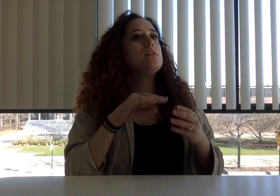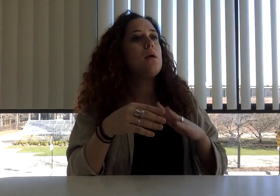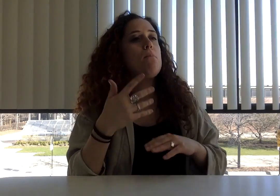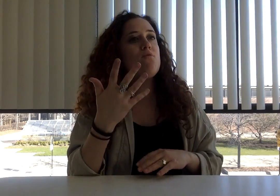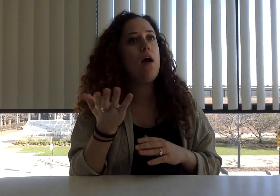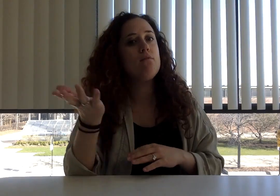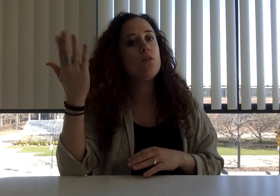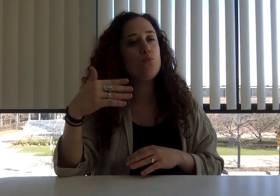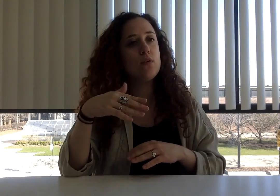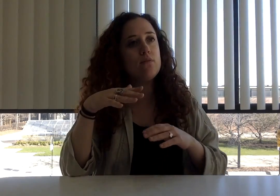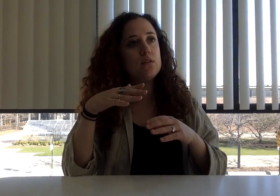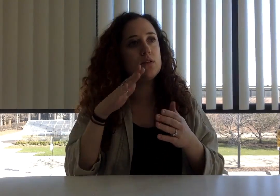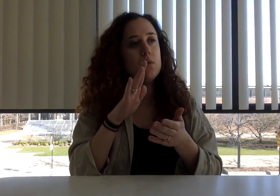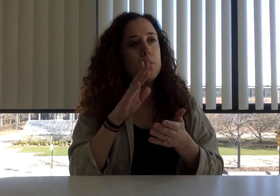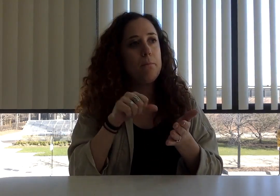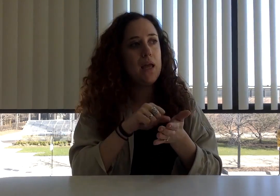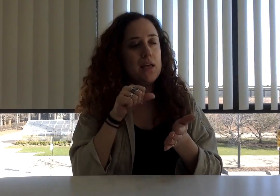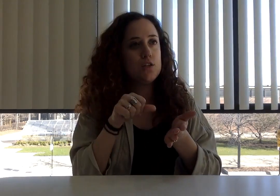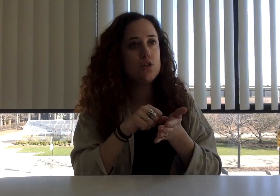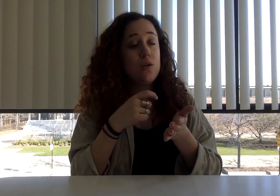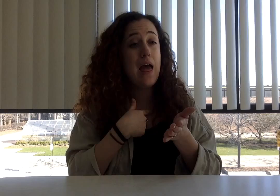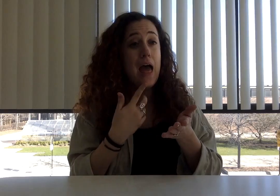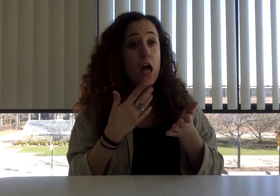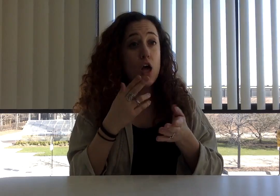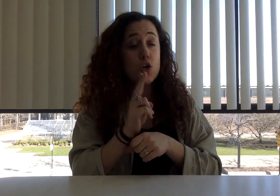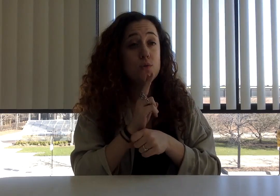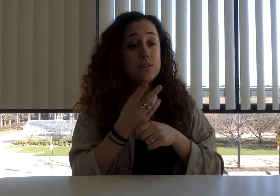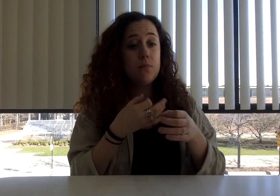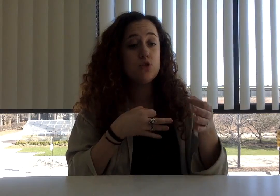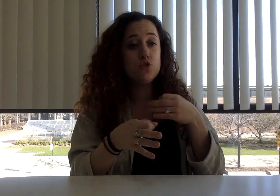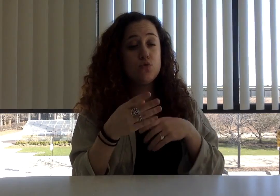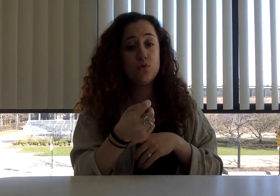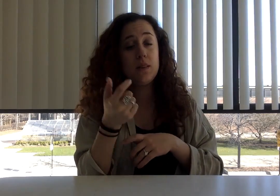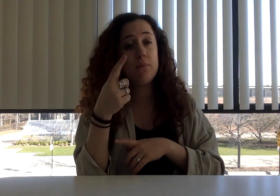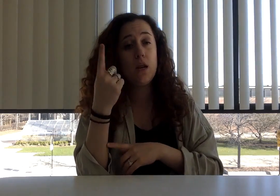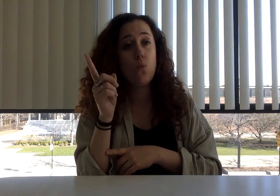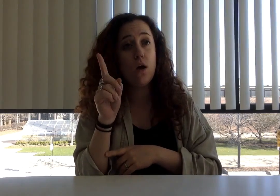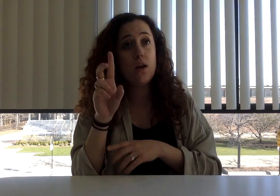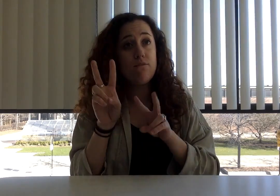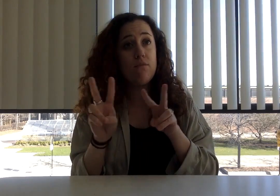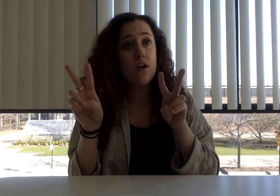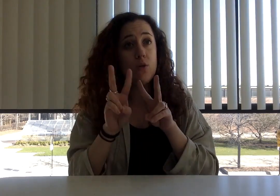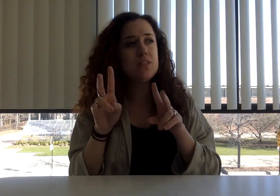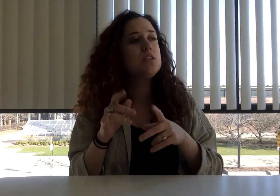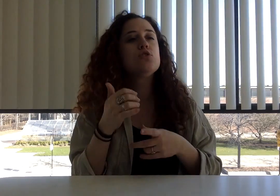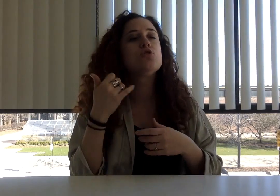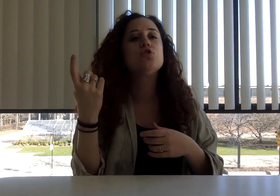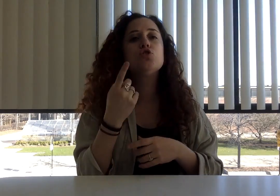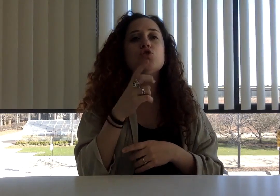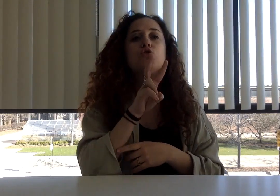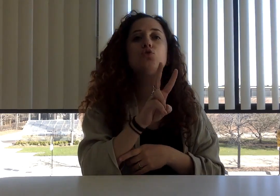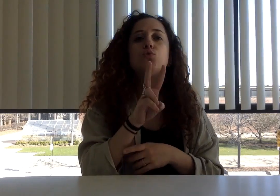Was I use substitution to eliminate one of the variables? These are just two variable, two equation systems. No, we're getting like